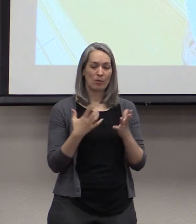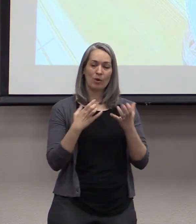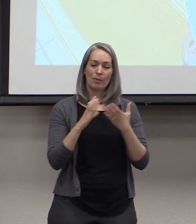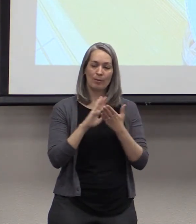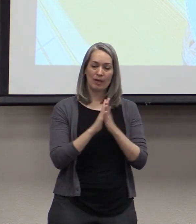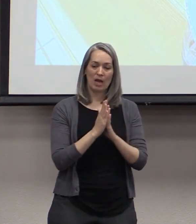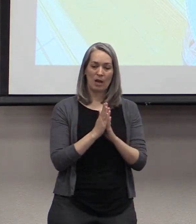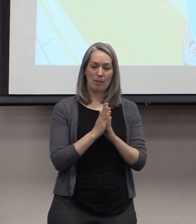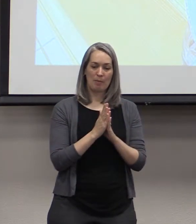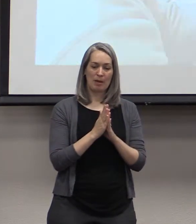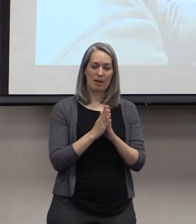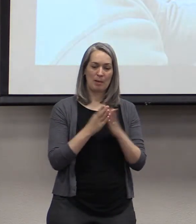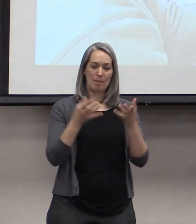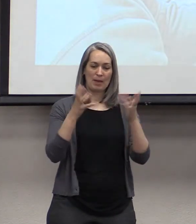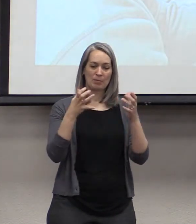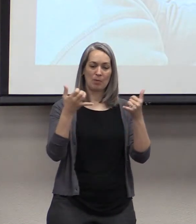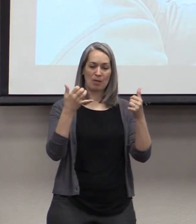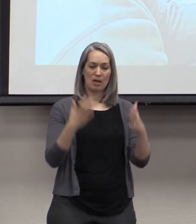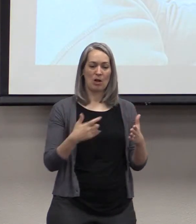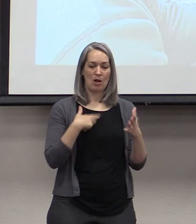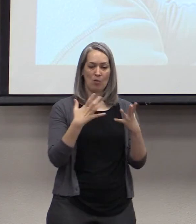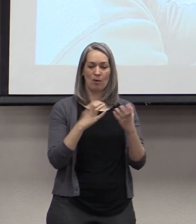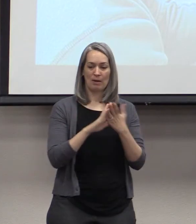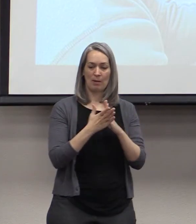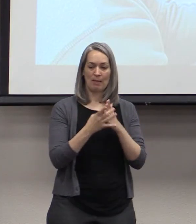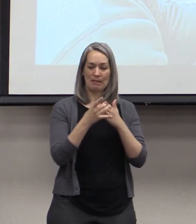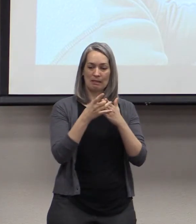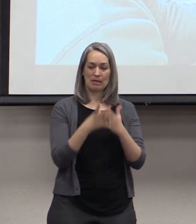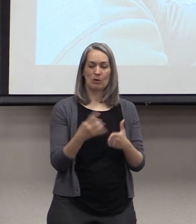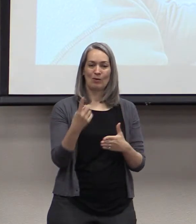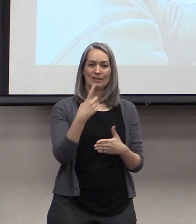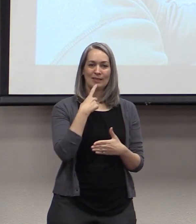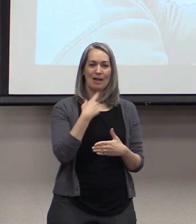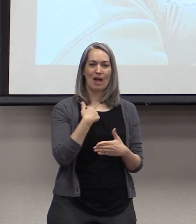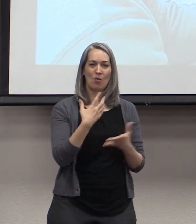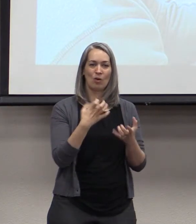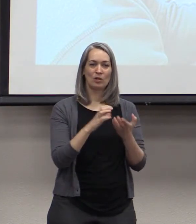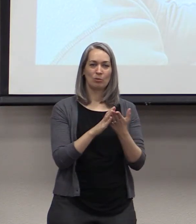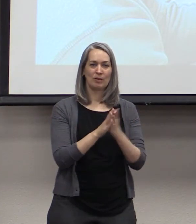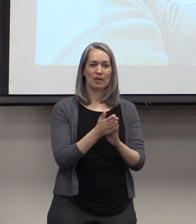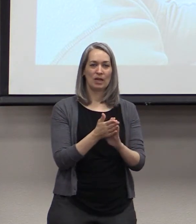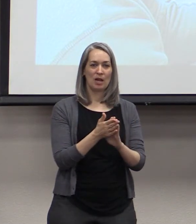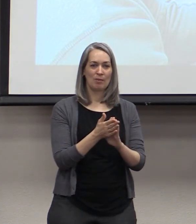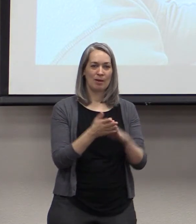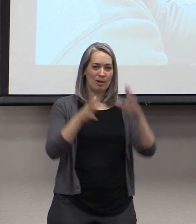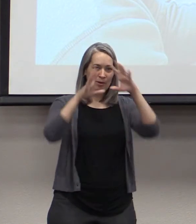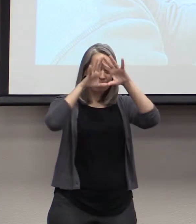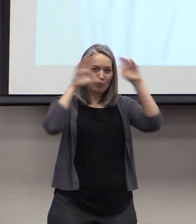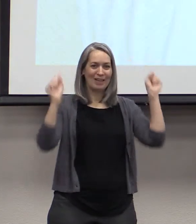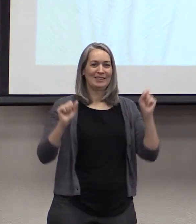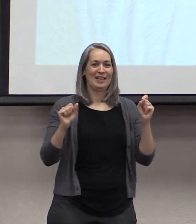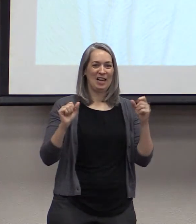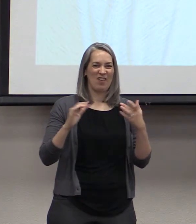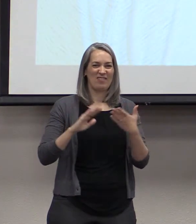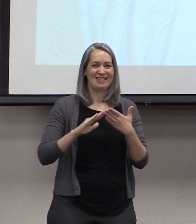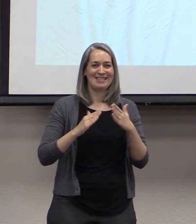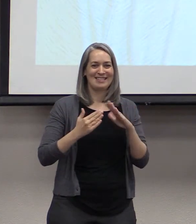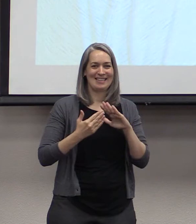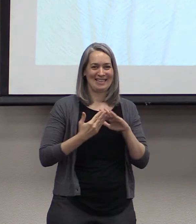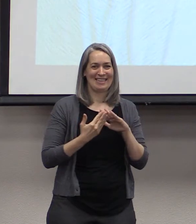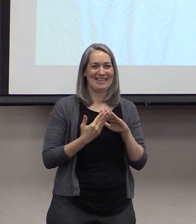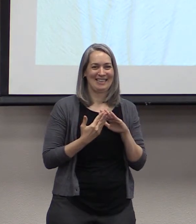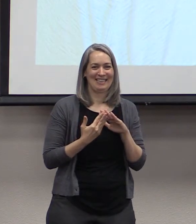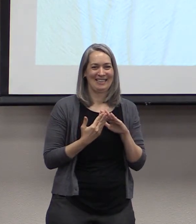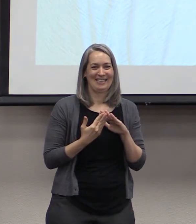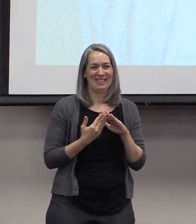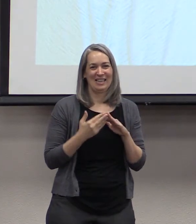leaders, basketball players. One even said that she wanted to be the presidente de Anahuac, which would be